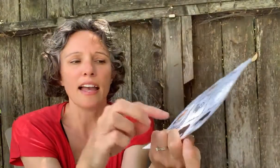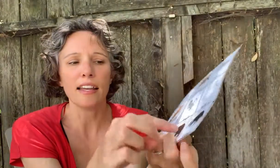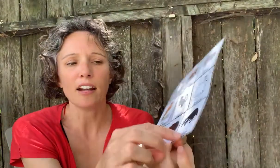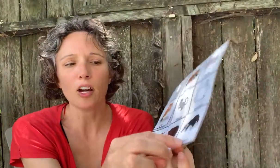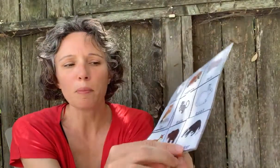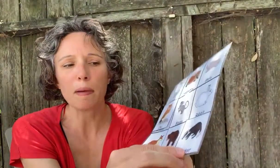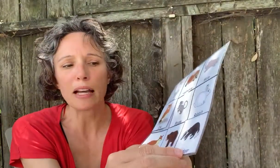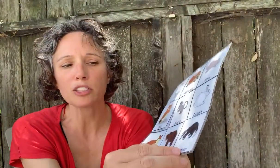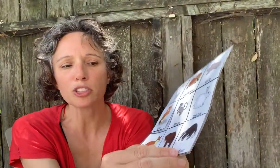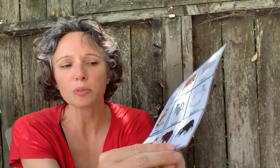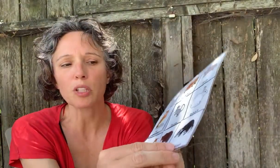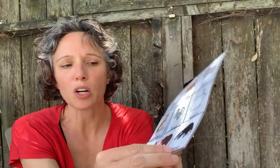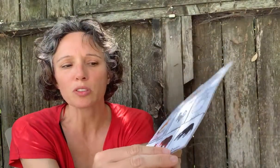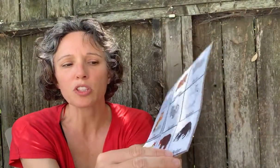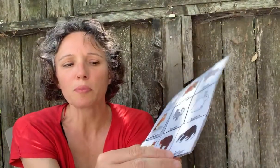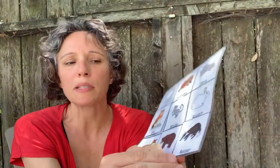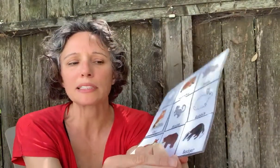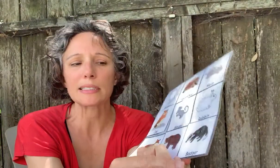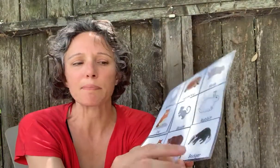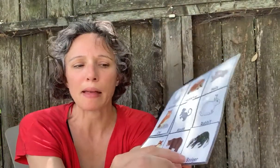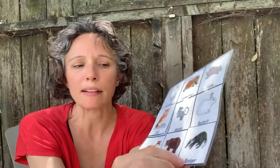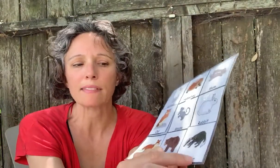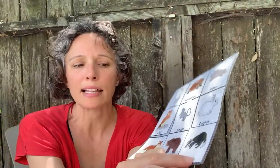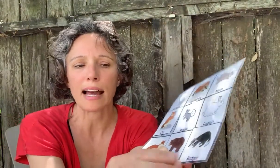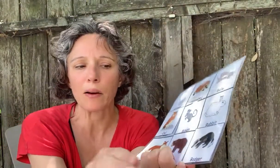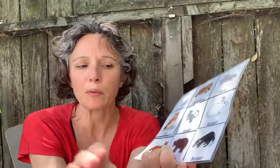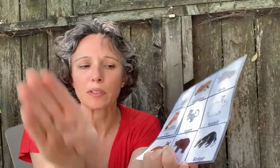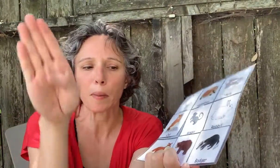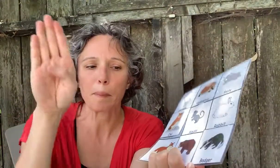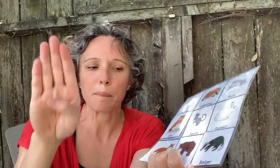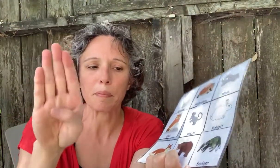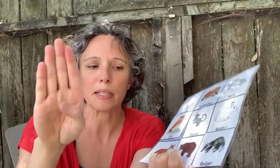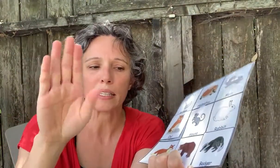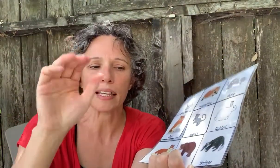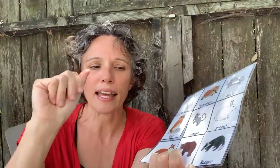And our badger would also be spelled out.